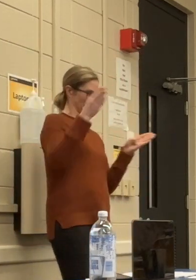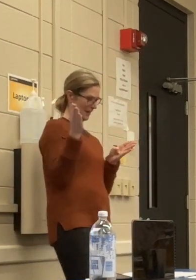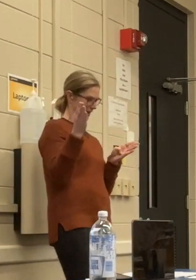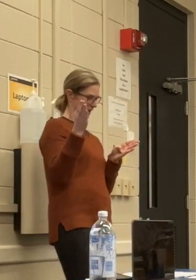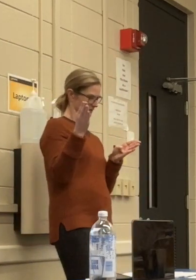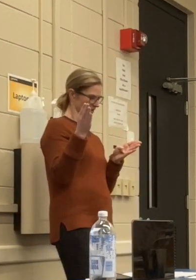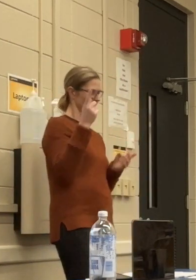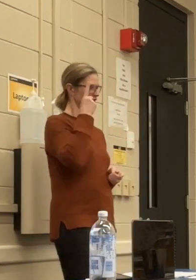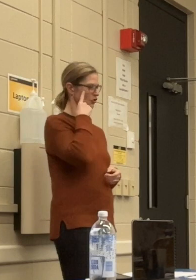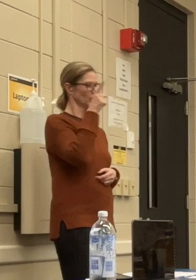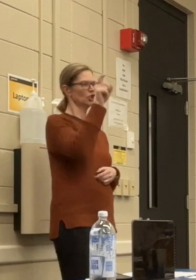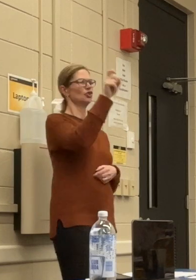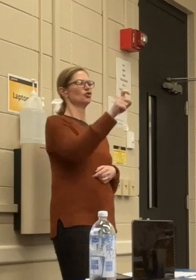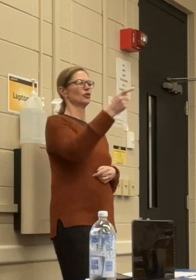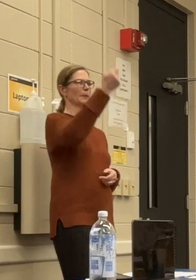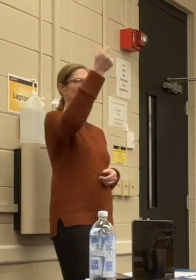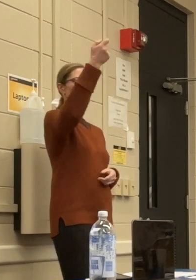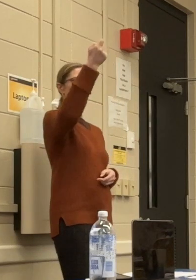And he let me know